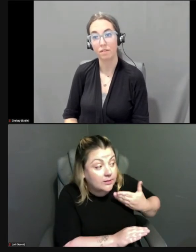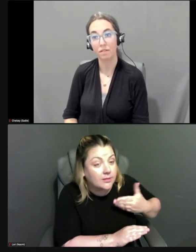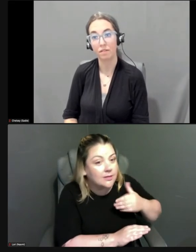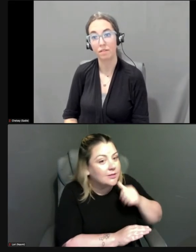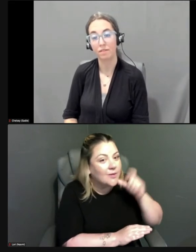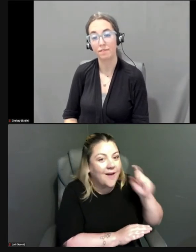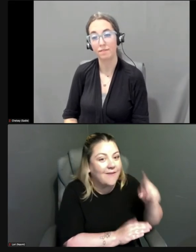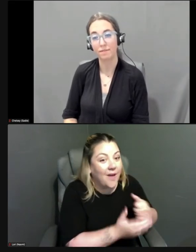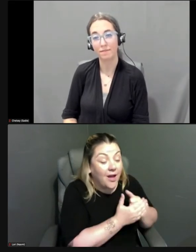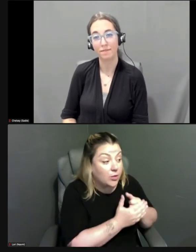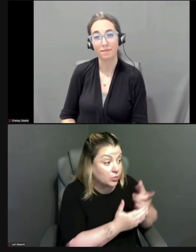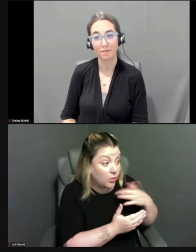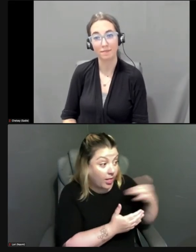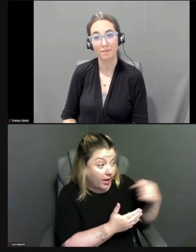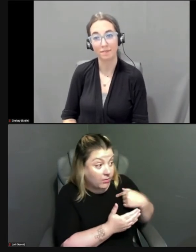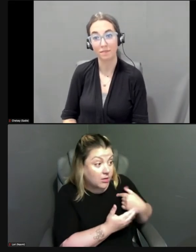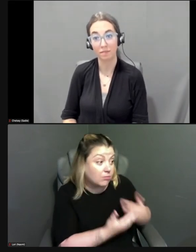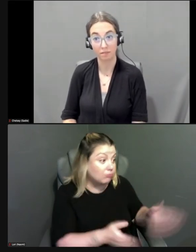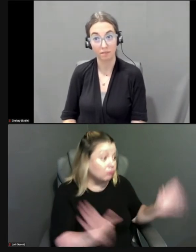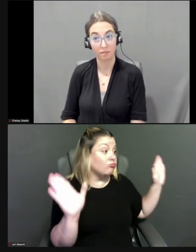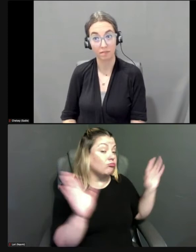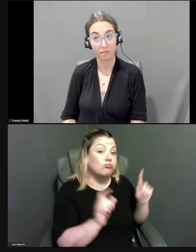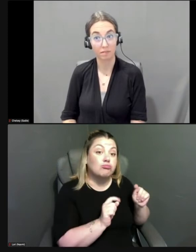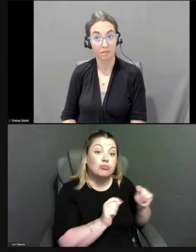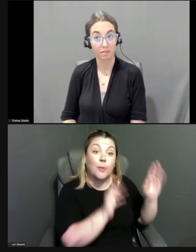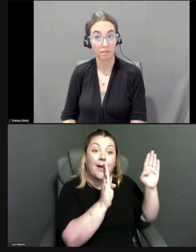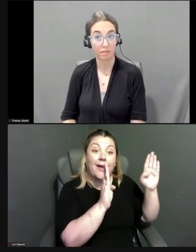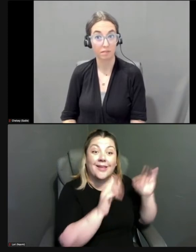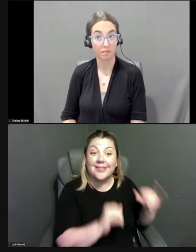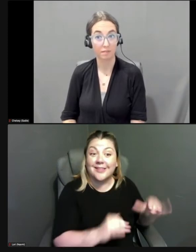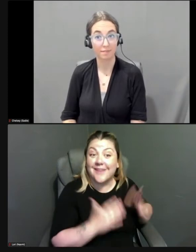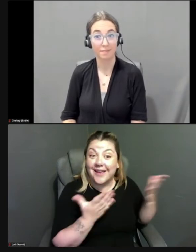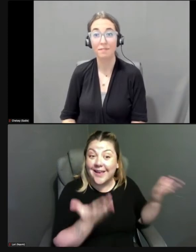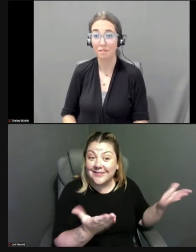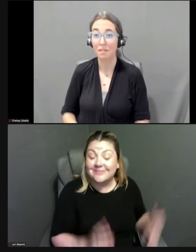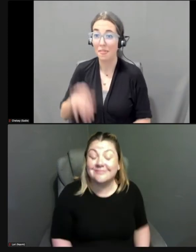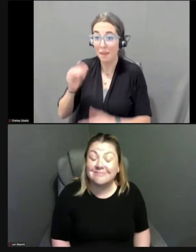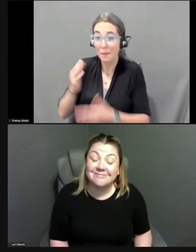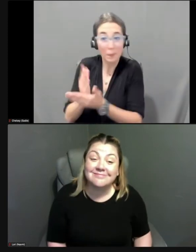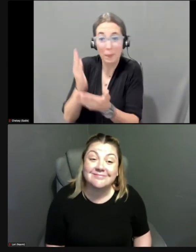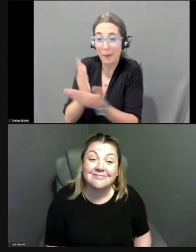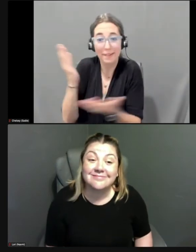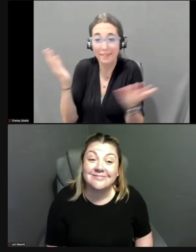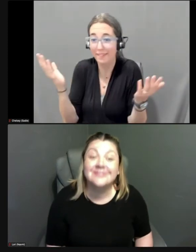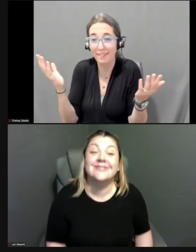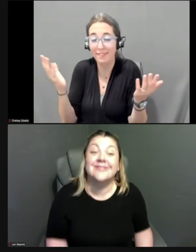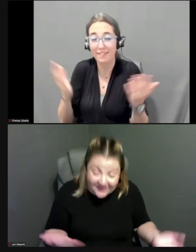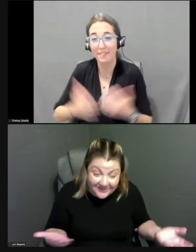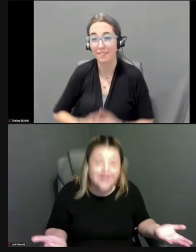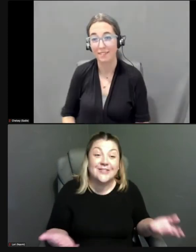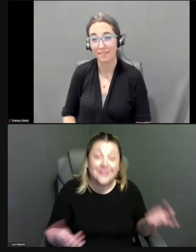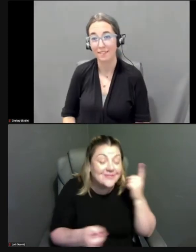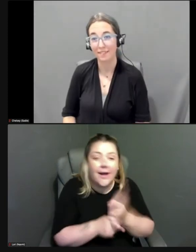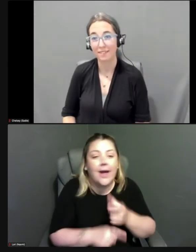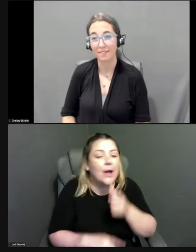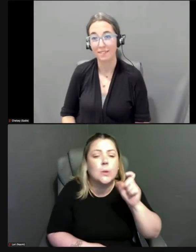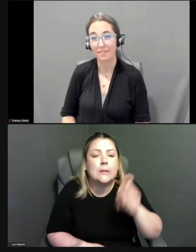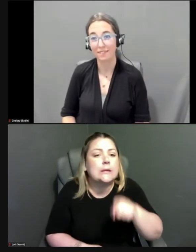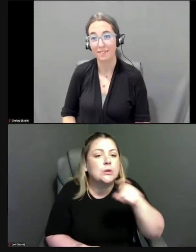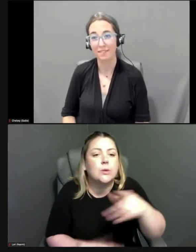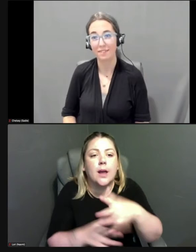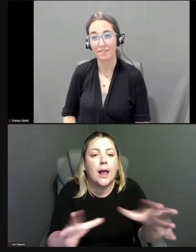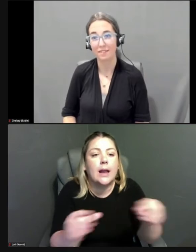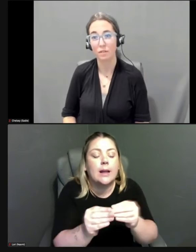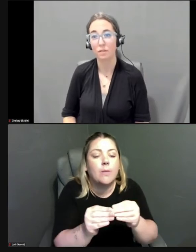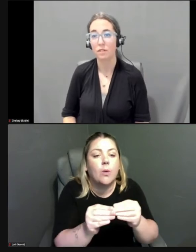to be friends if you don't like me. And it is okay. Right. Like I don't actually need you to validate